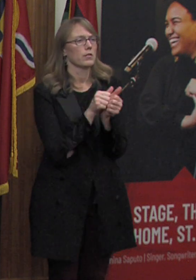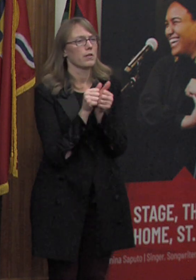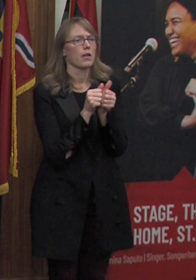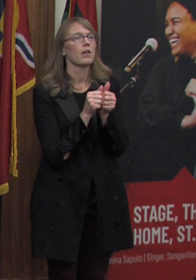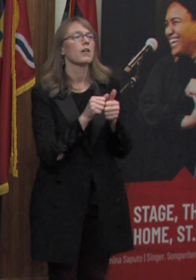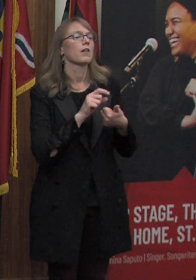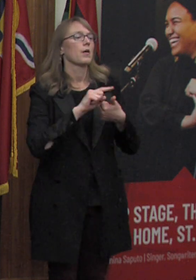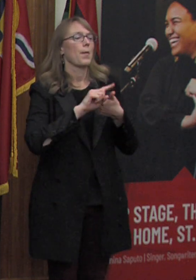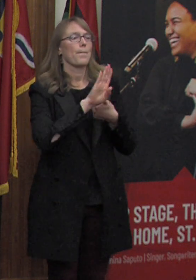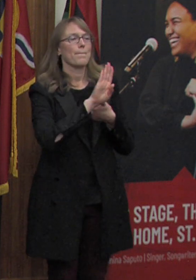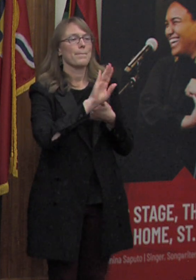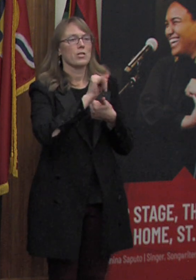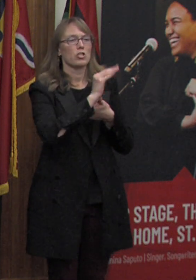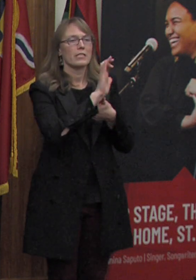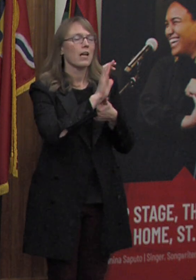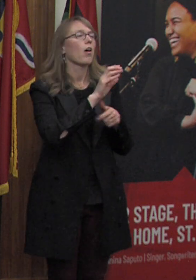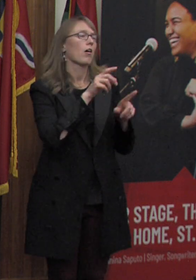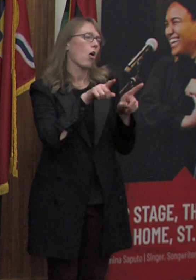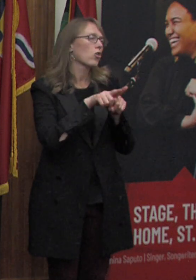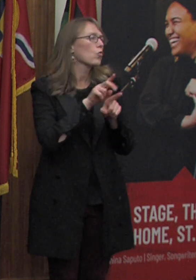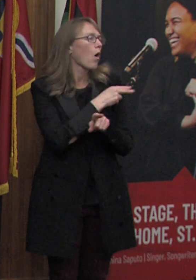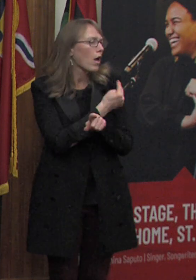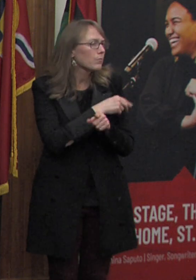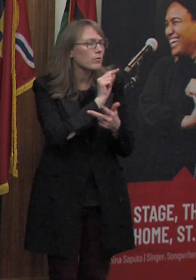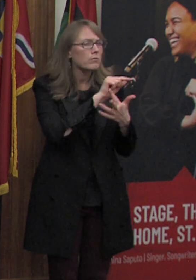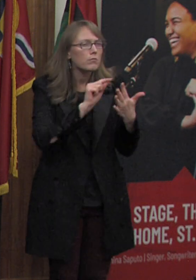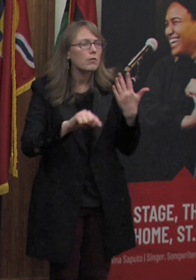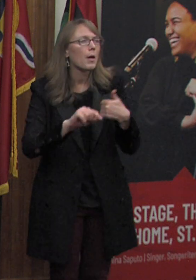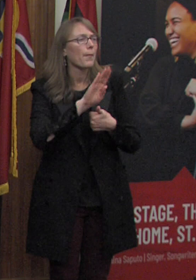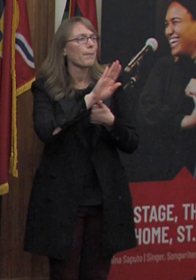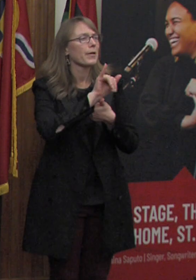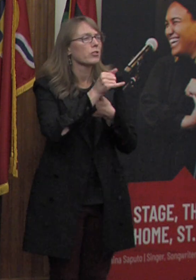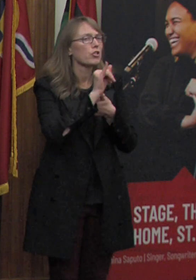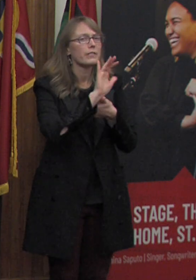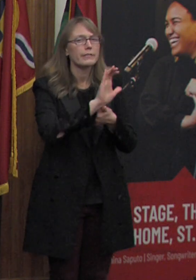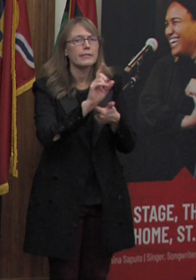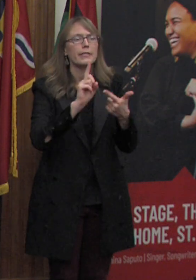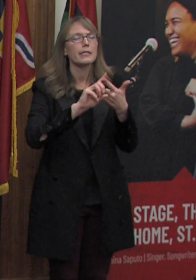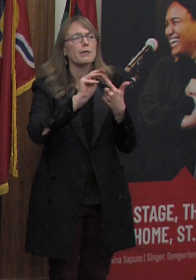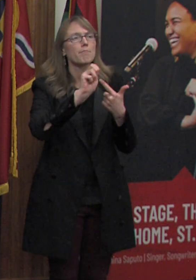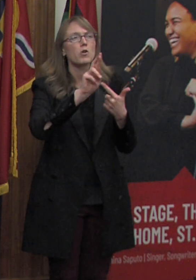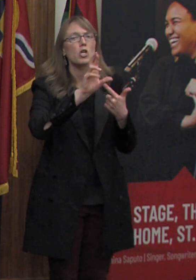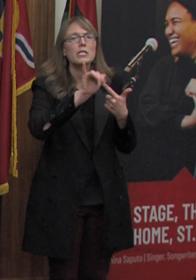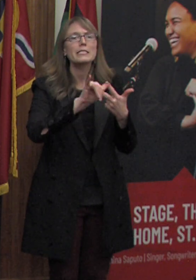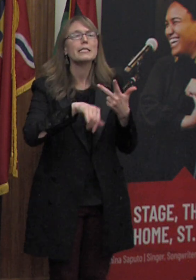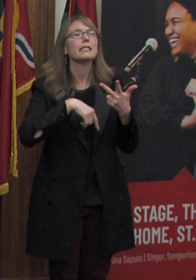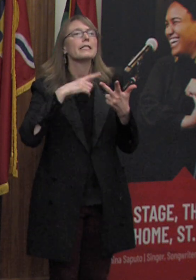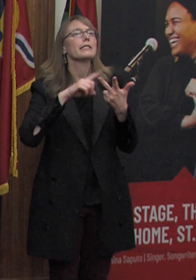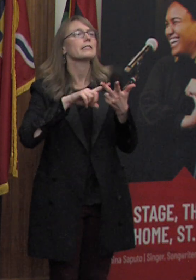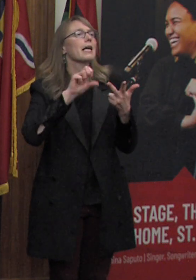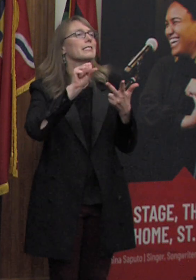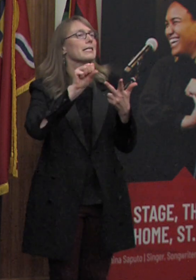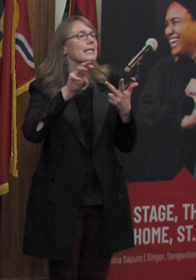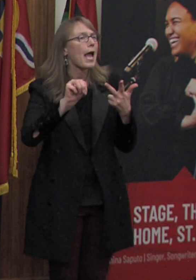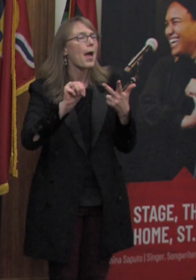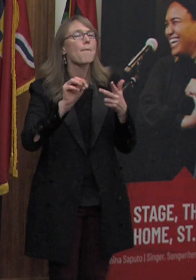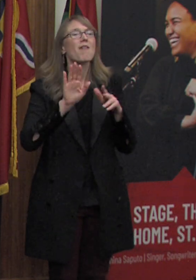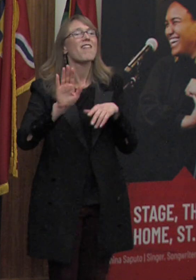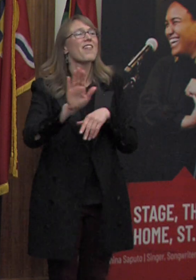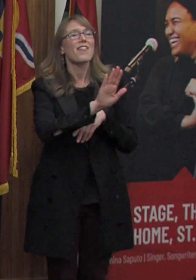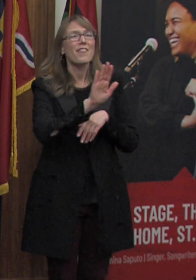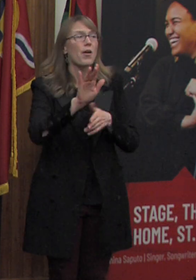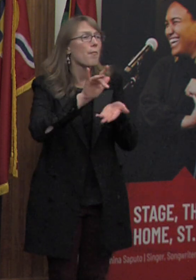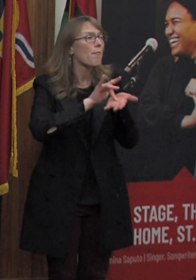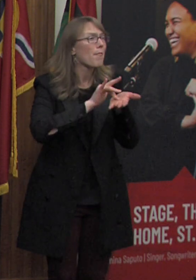BJC, SSM, Mercy, all of their medical directors, some members of the